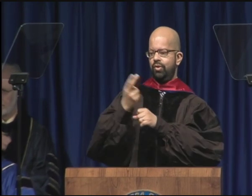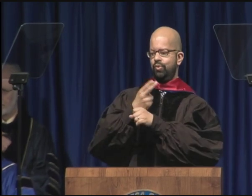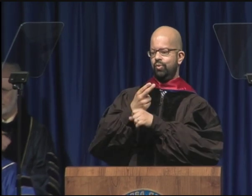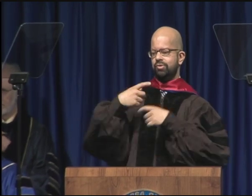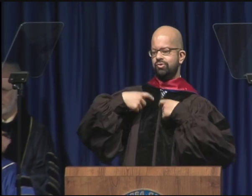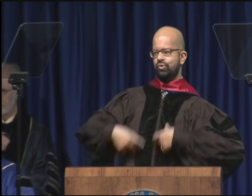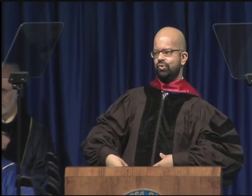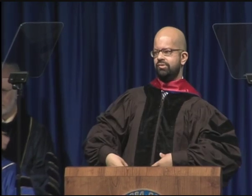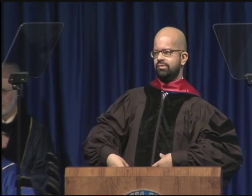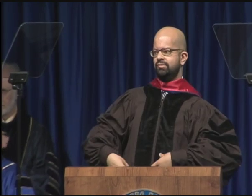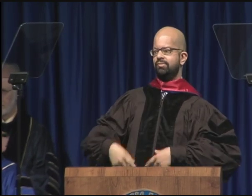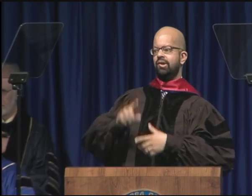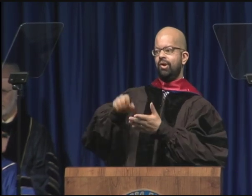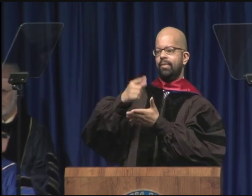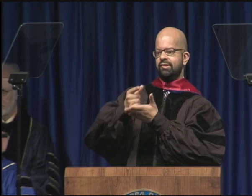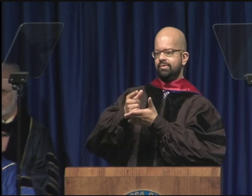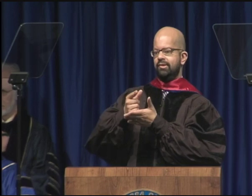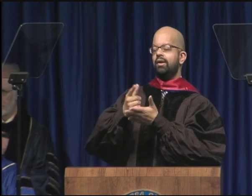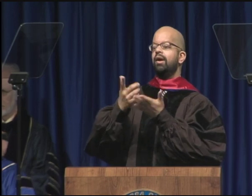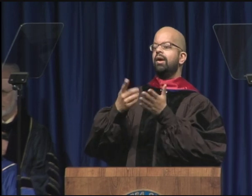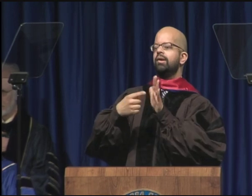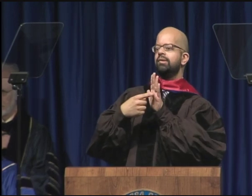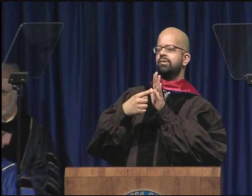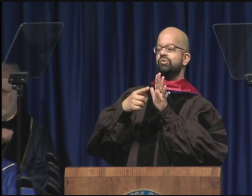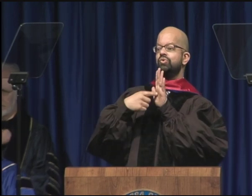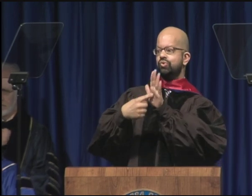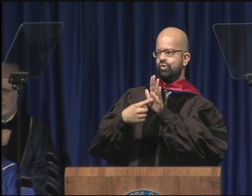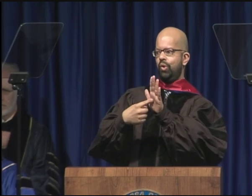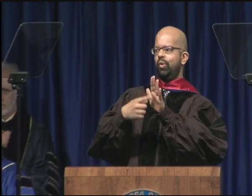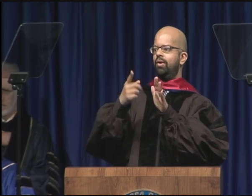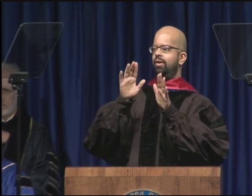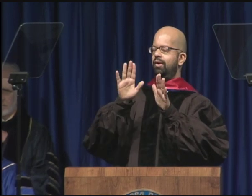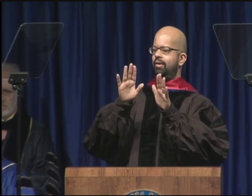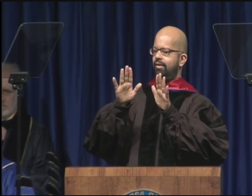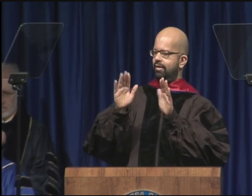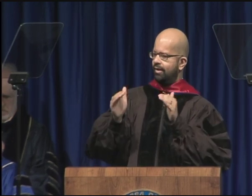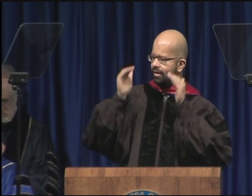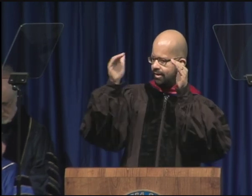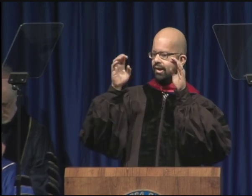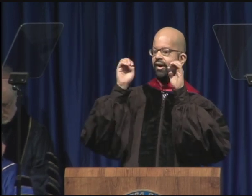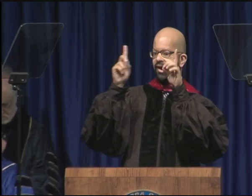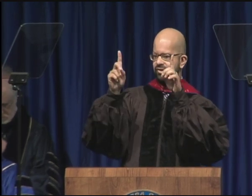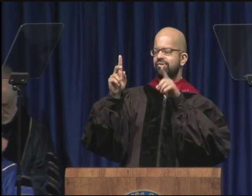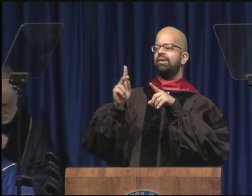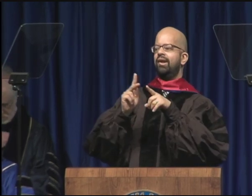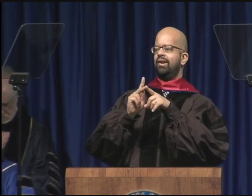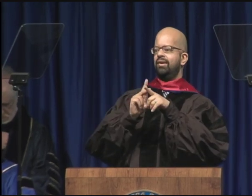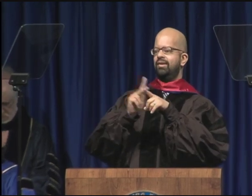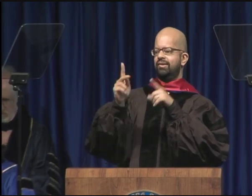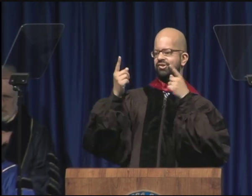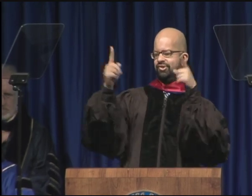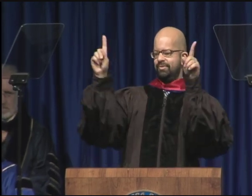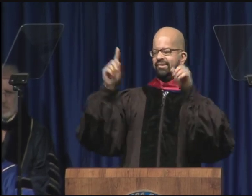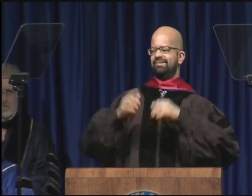Tomorrow, you will wear those hoods at commencement as symbols of your advanced educational and